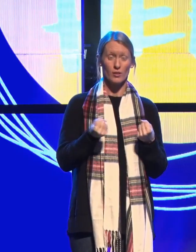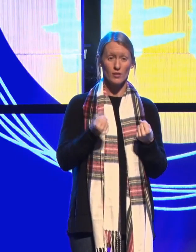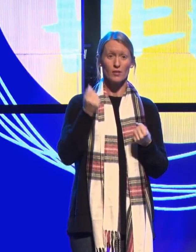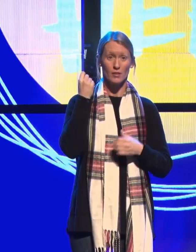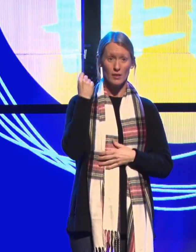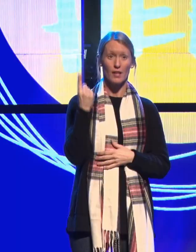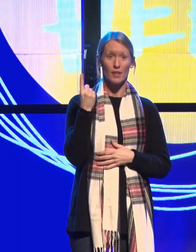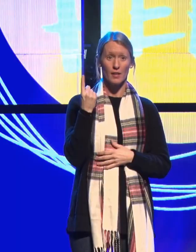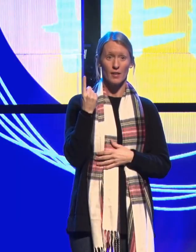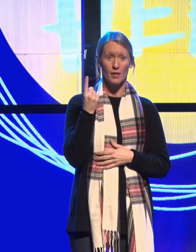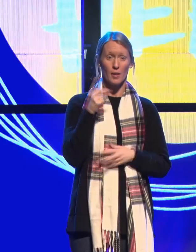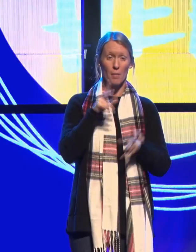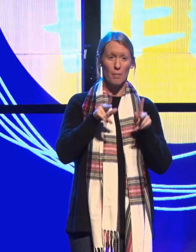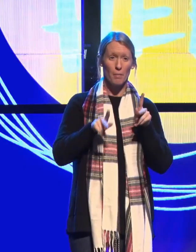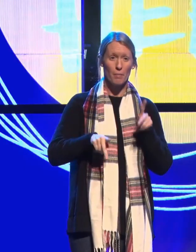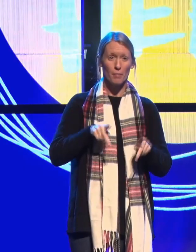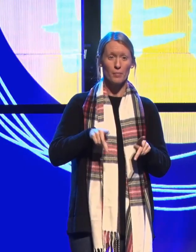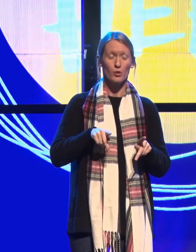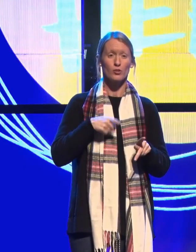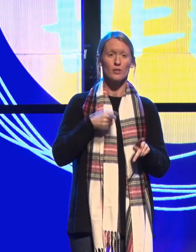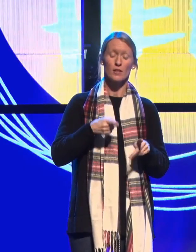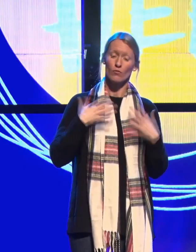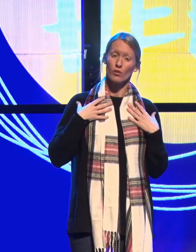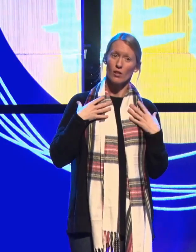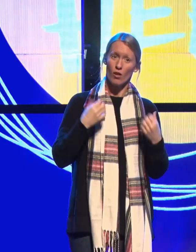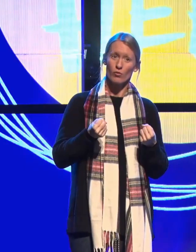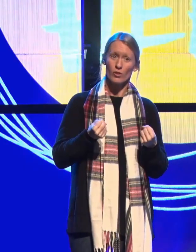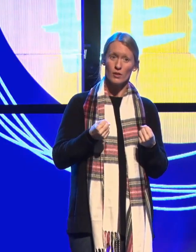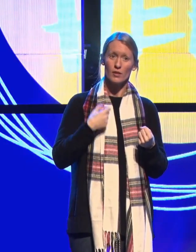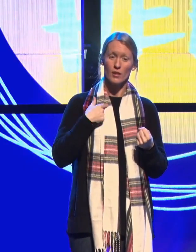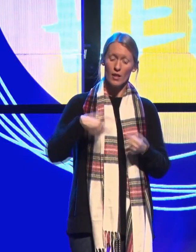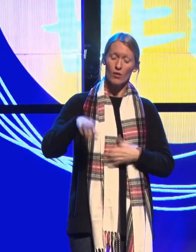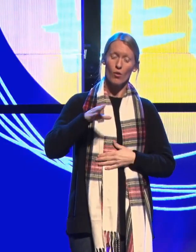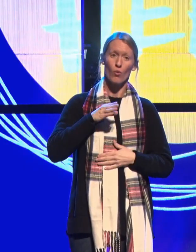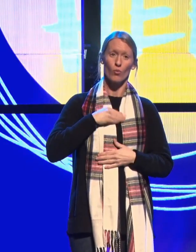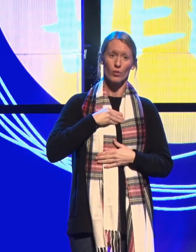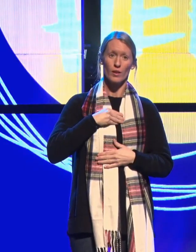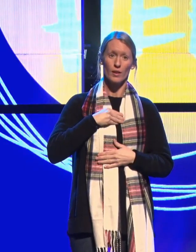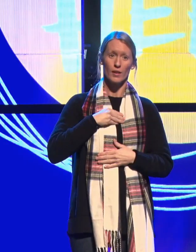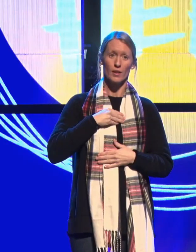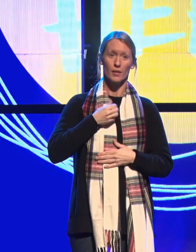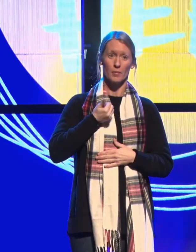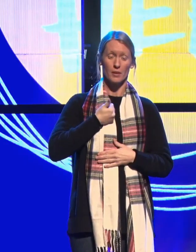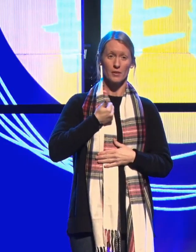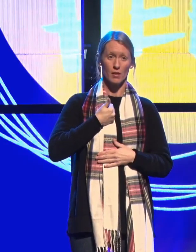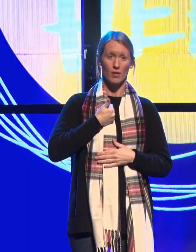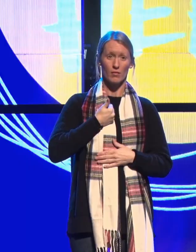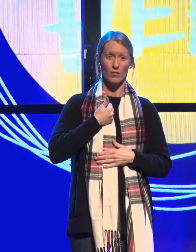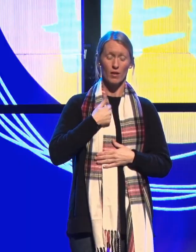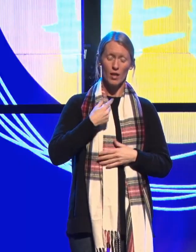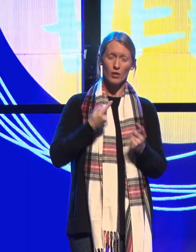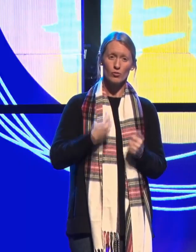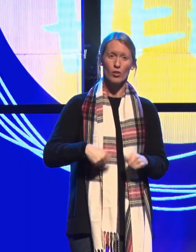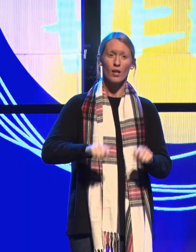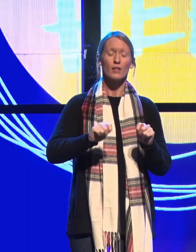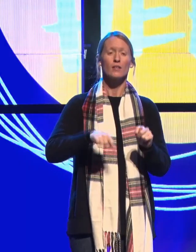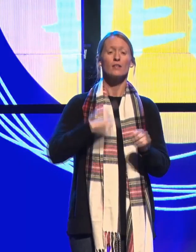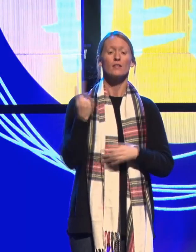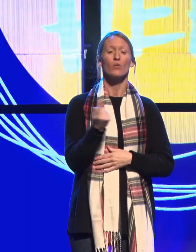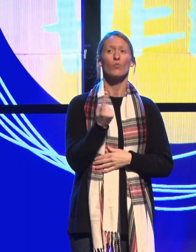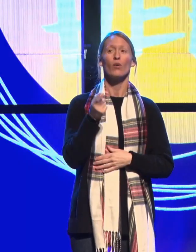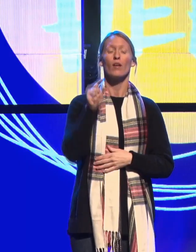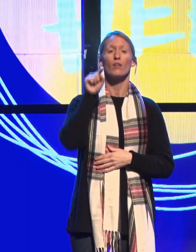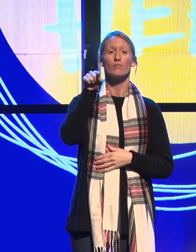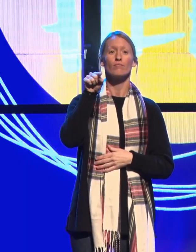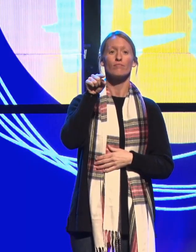that says, oh, this has to define me and everything in, but it's just I have to own it about me. And as long as I try to say it's somebody else out